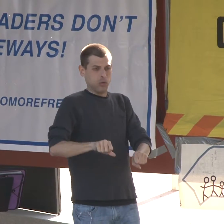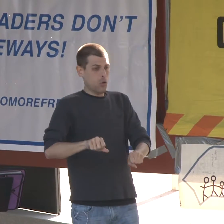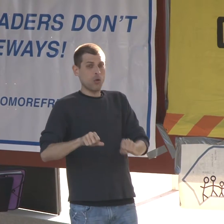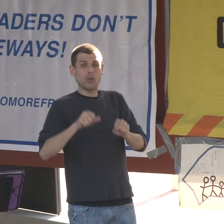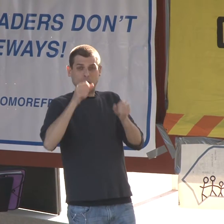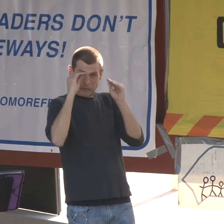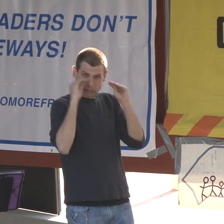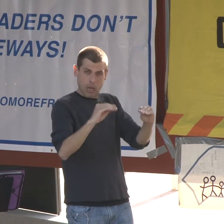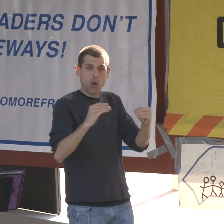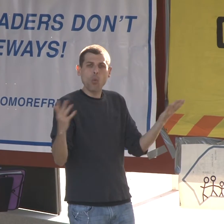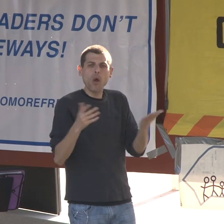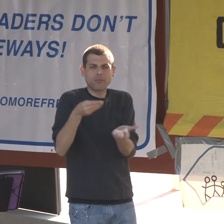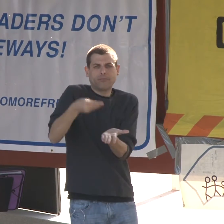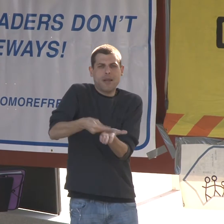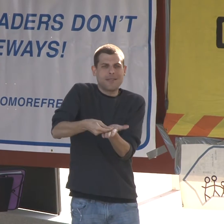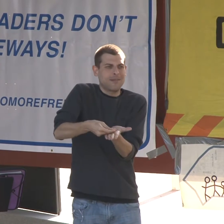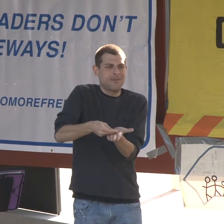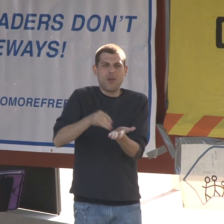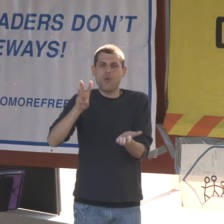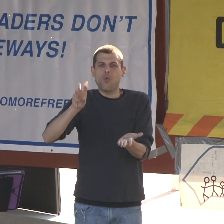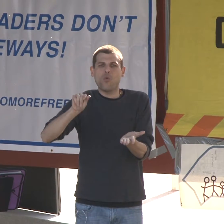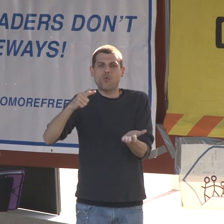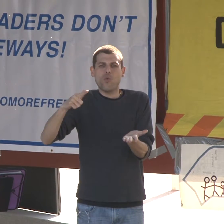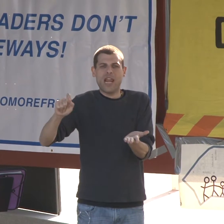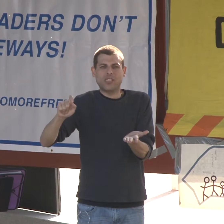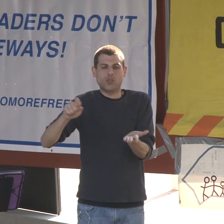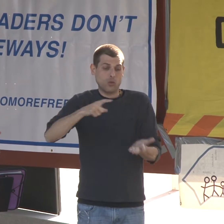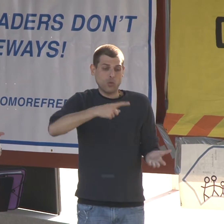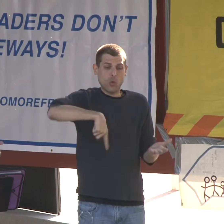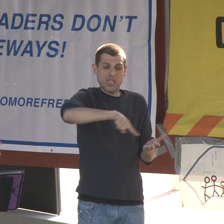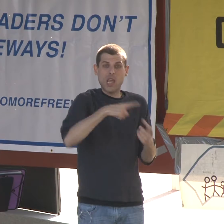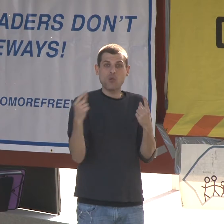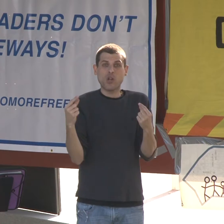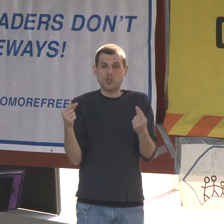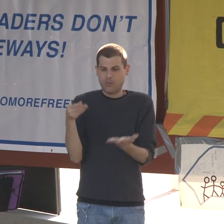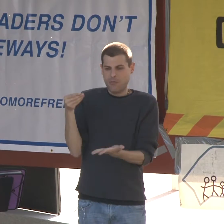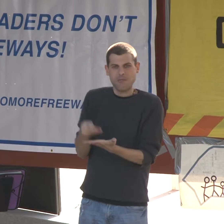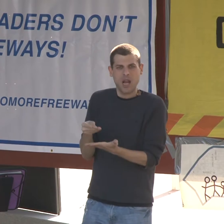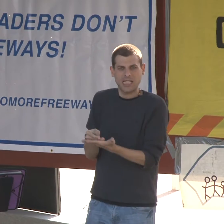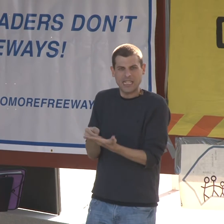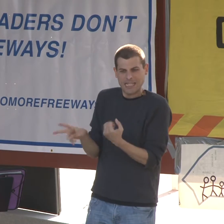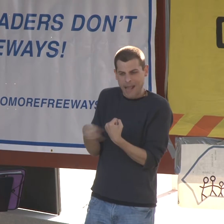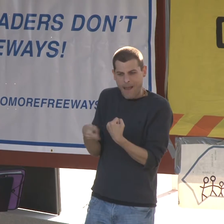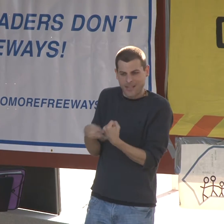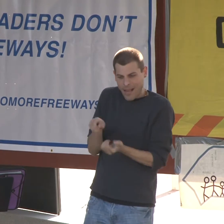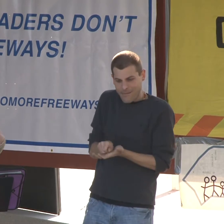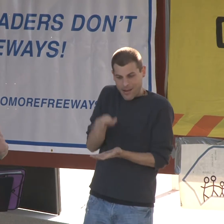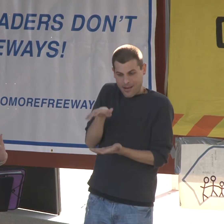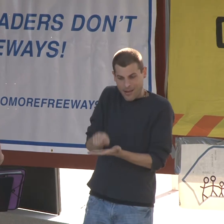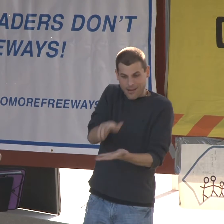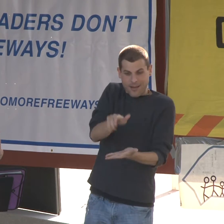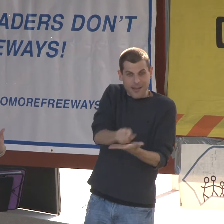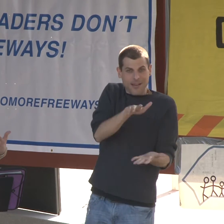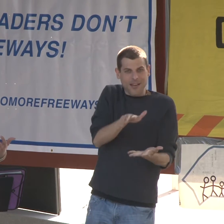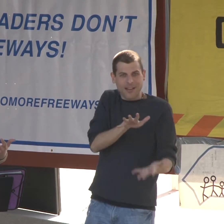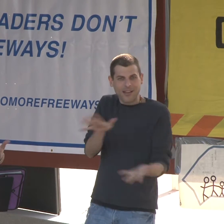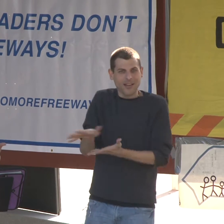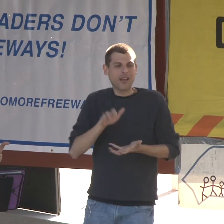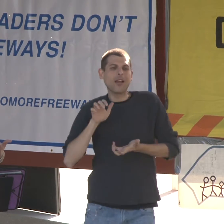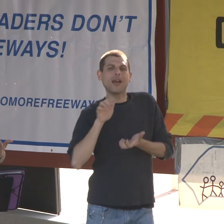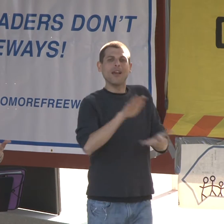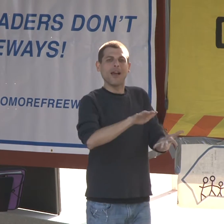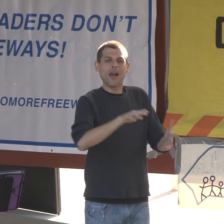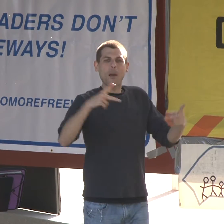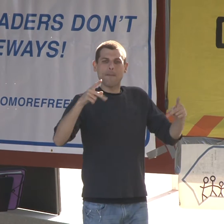ancestors would work harder than the other workers so they could save up their money and throw a potlatch. Then they stopped showing up to work